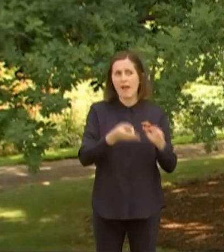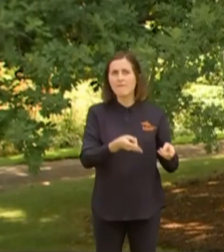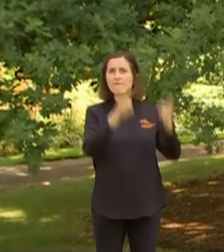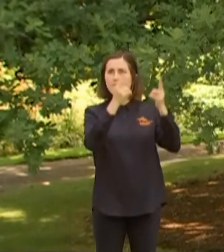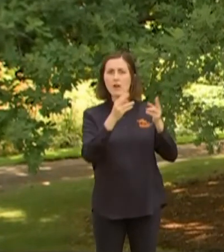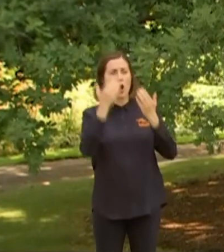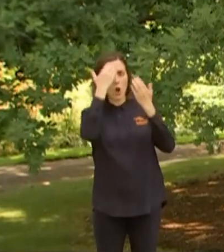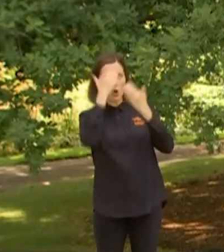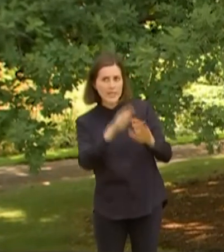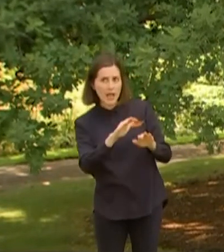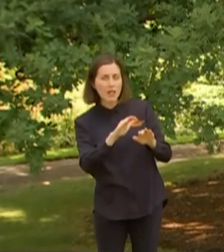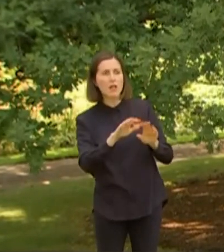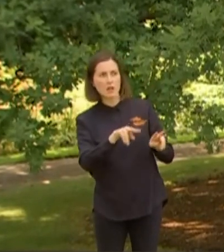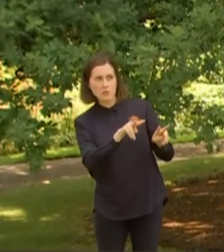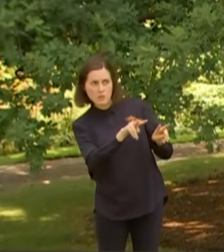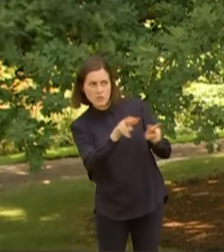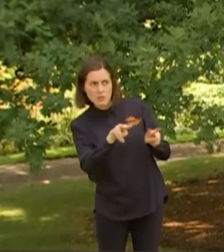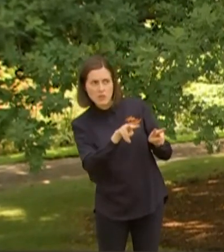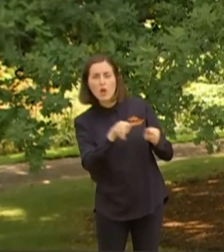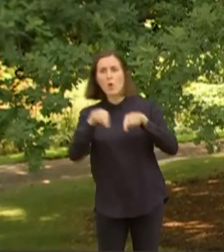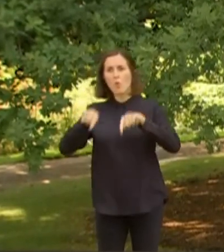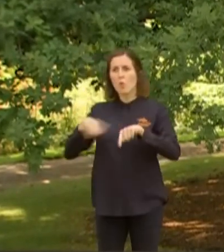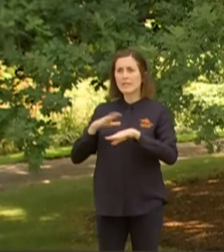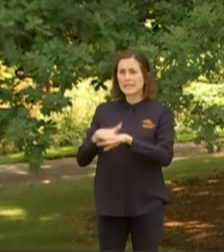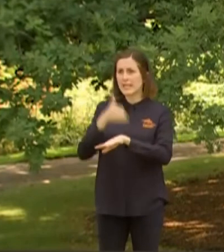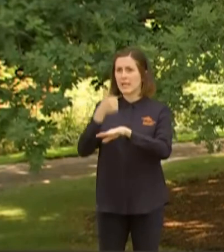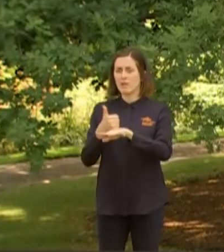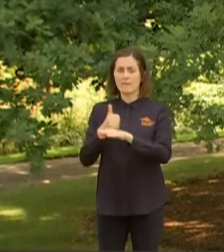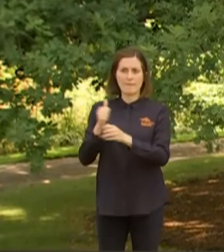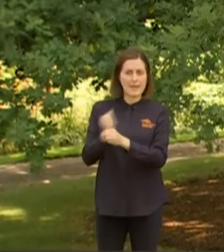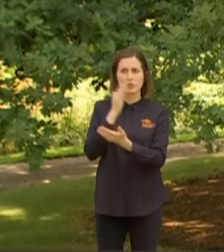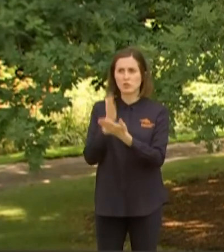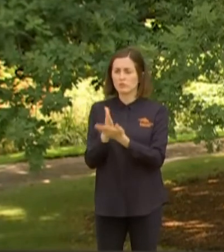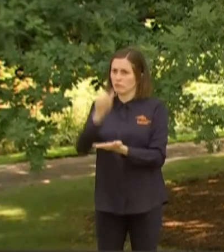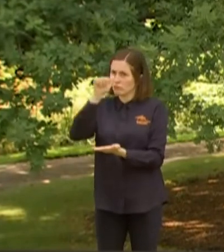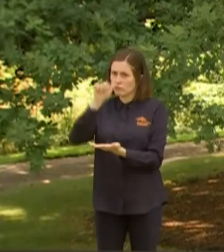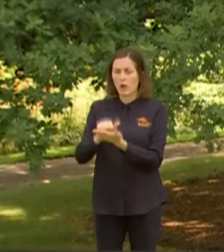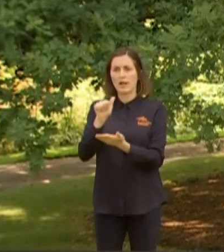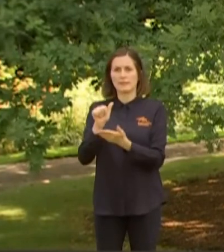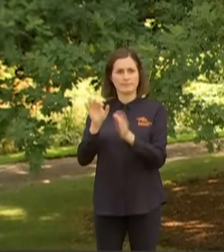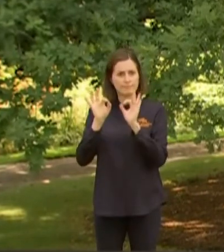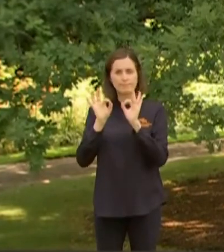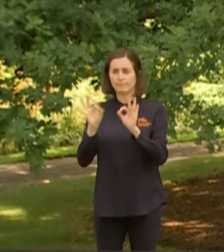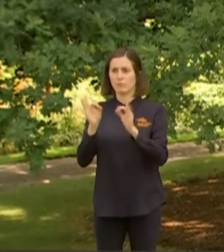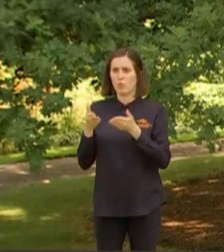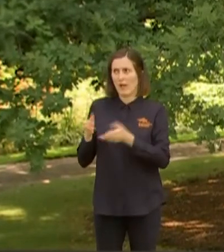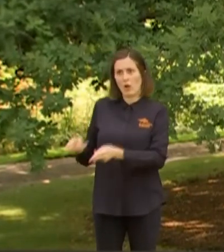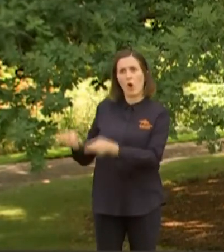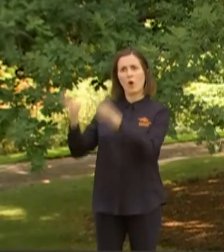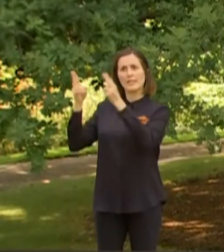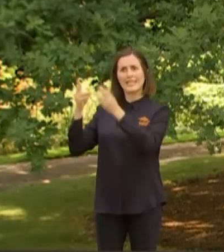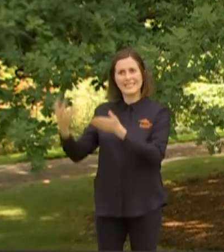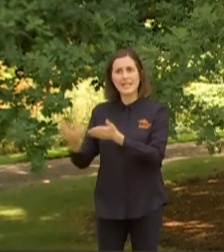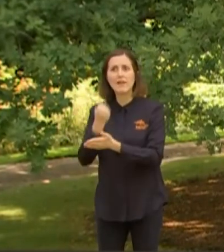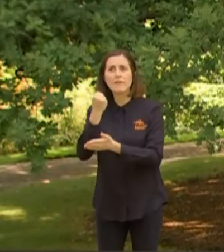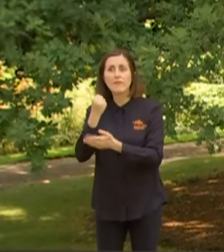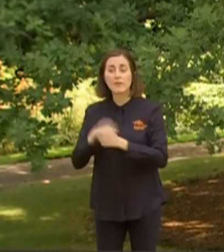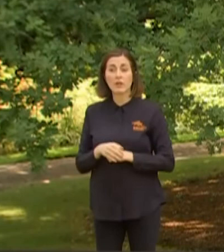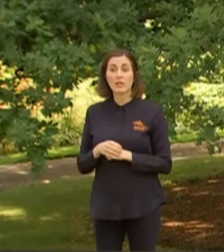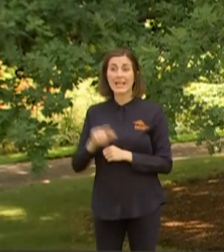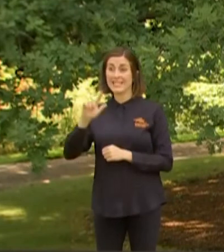best system, the strongest system, to keep Victorians safe and to protect this precious thing that we've all built. Flights, of course, resume on the